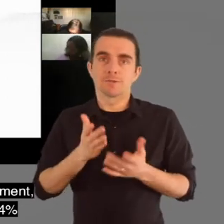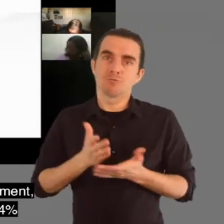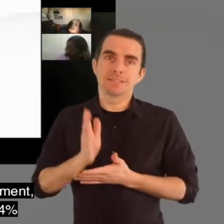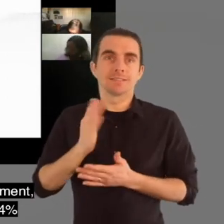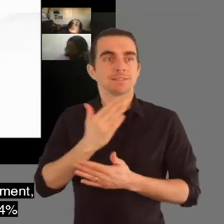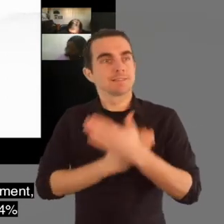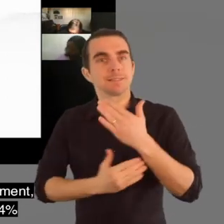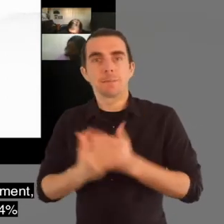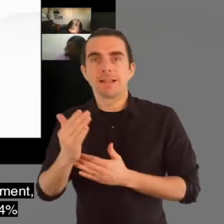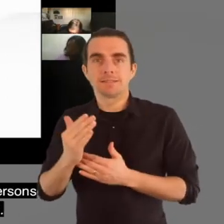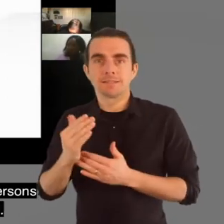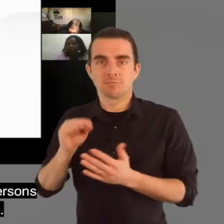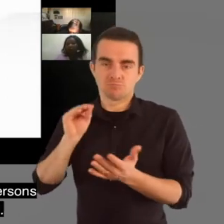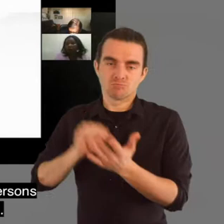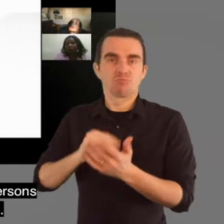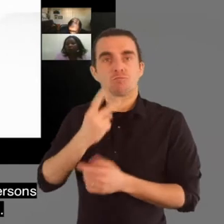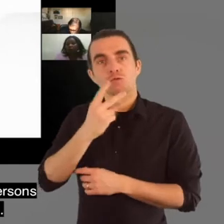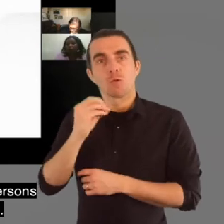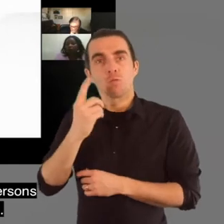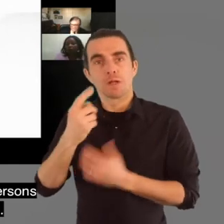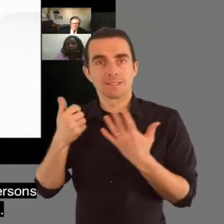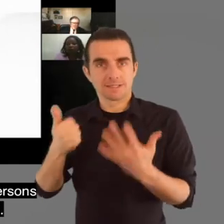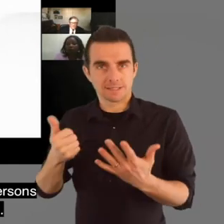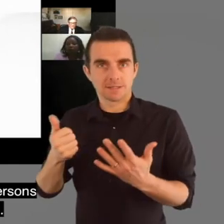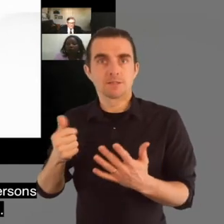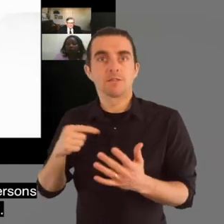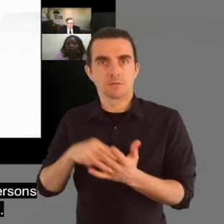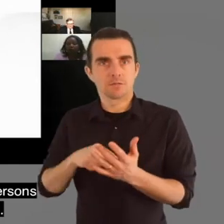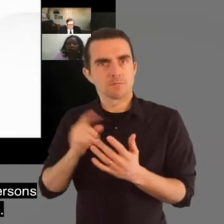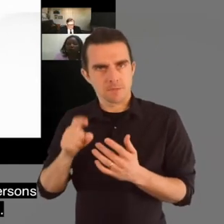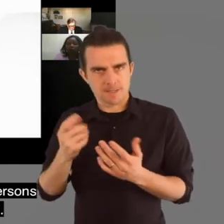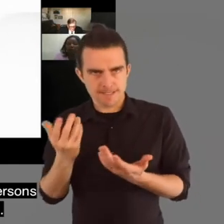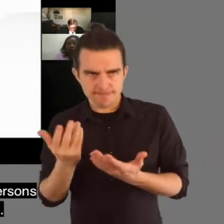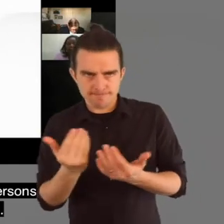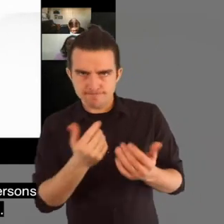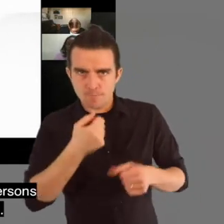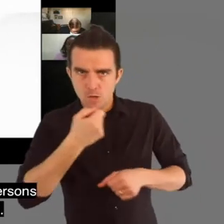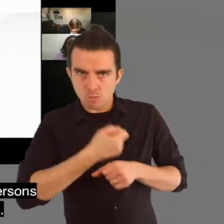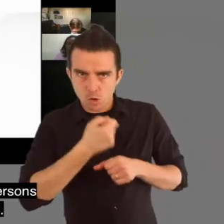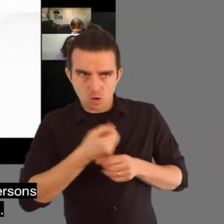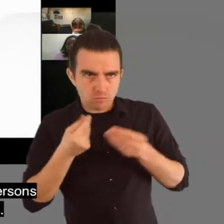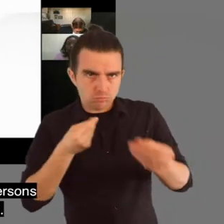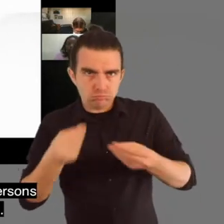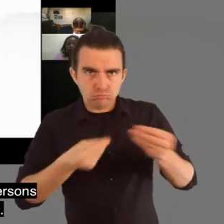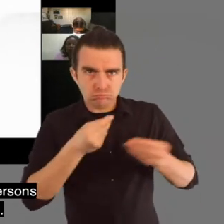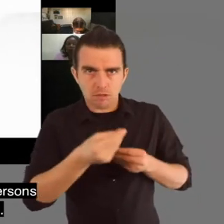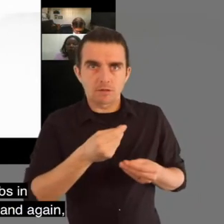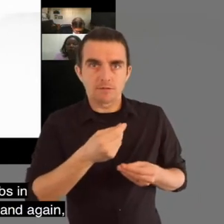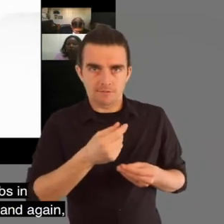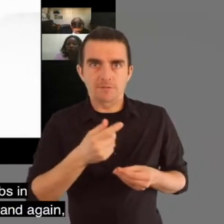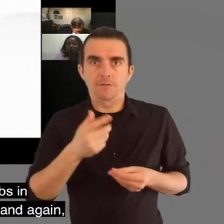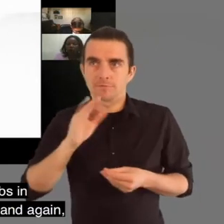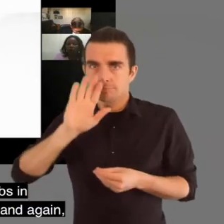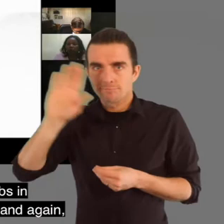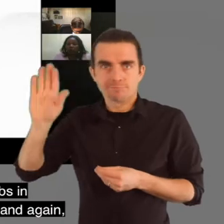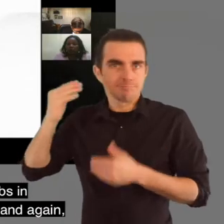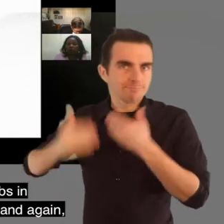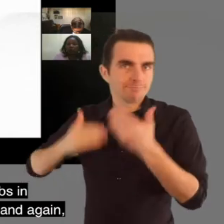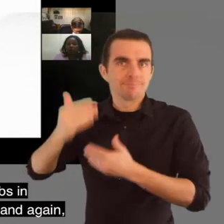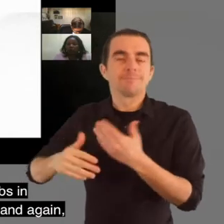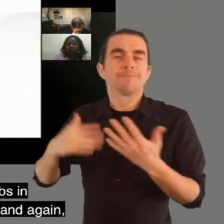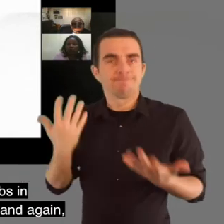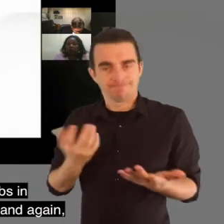a reservation of 4% under the present Right of Persons with Disabilities Act 2016, which is against